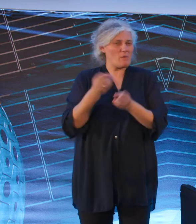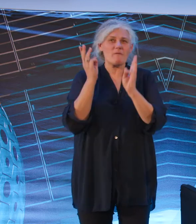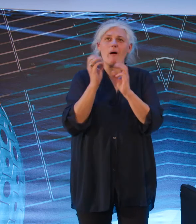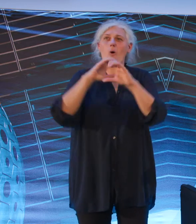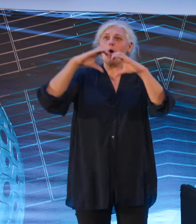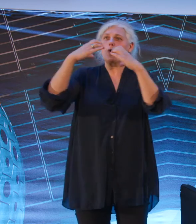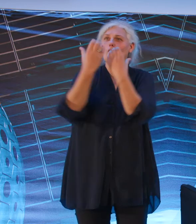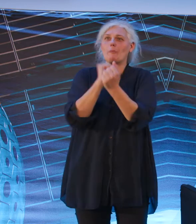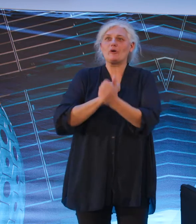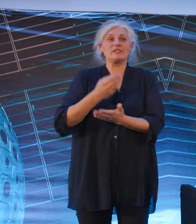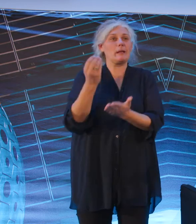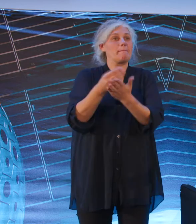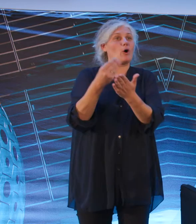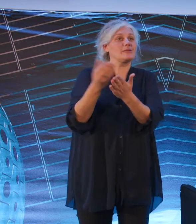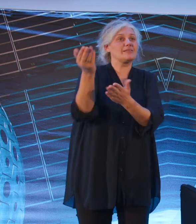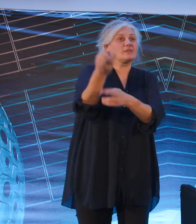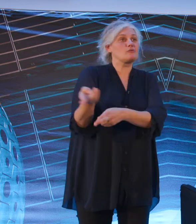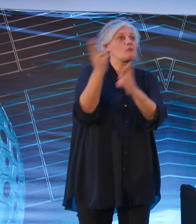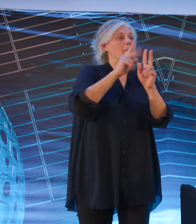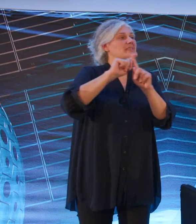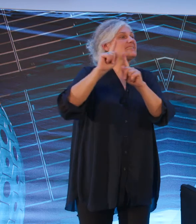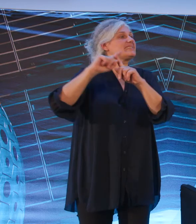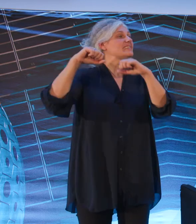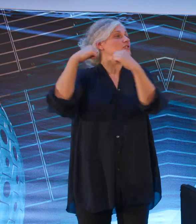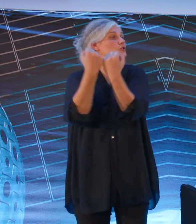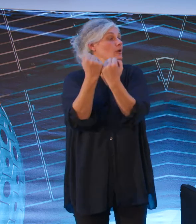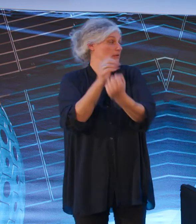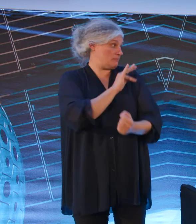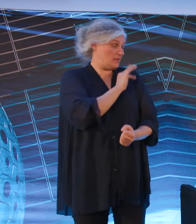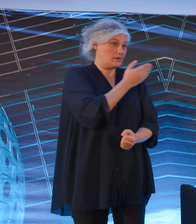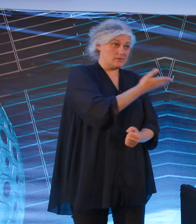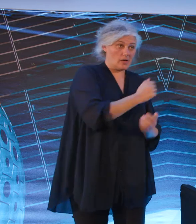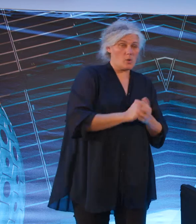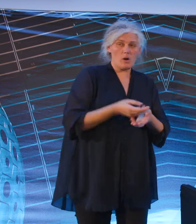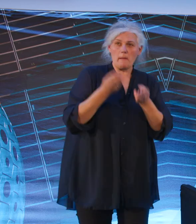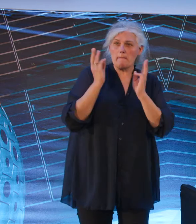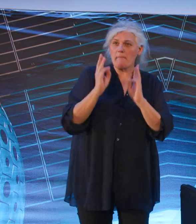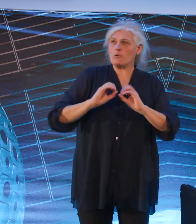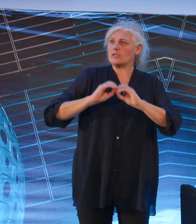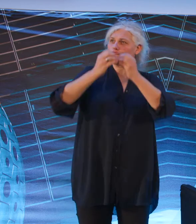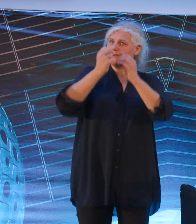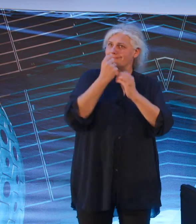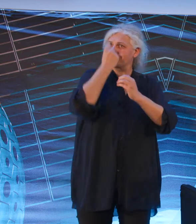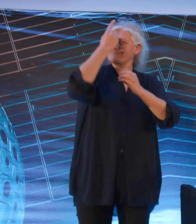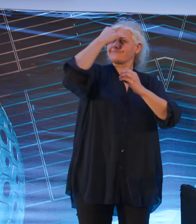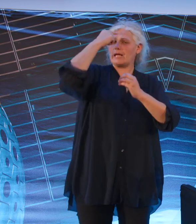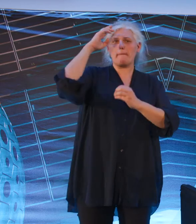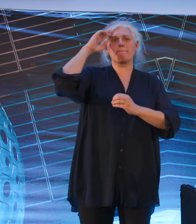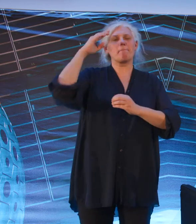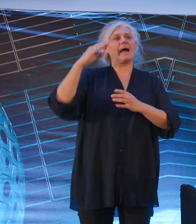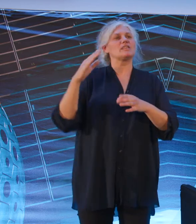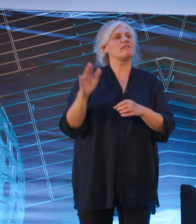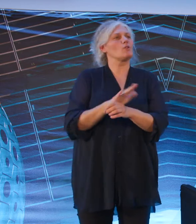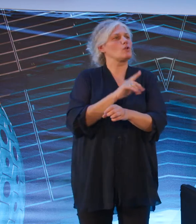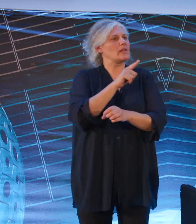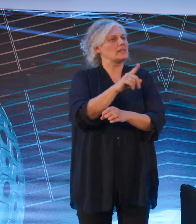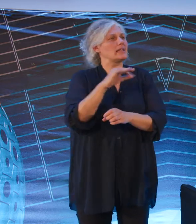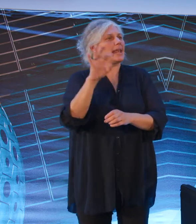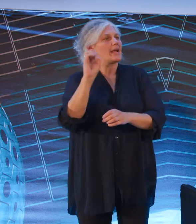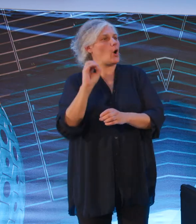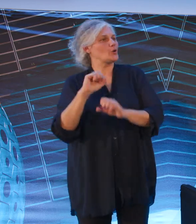community and fundraising through MU Cancer Society. And for myself, it will be the power of creativity and mindfulness with the Lego